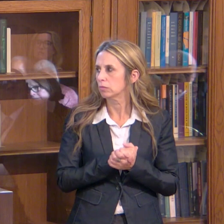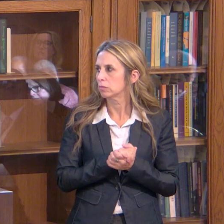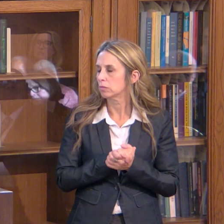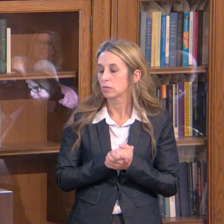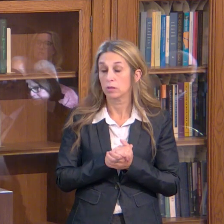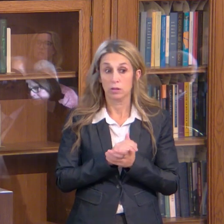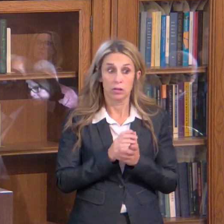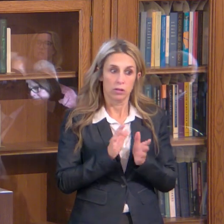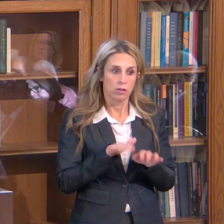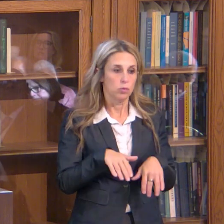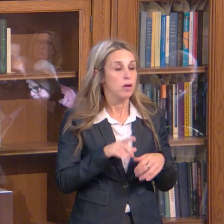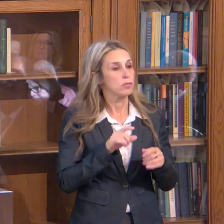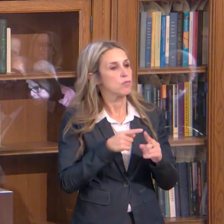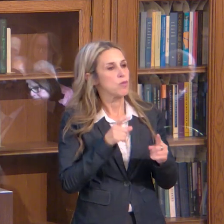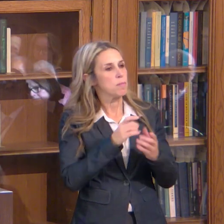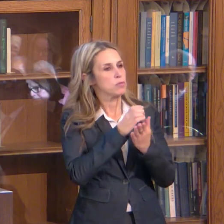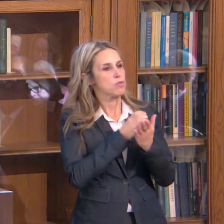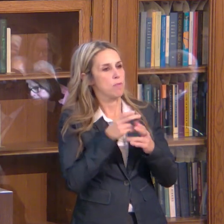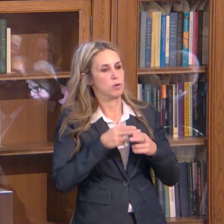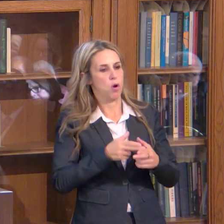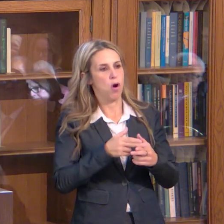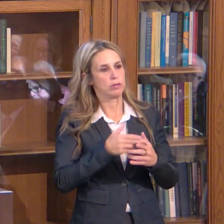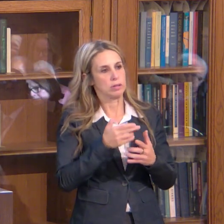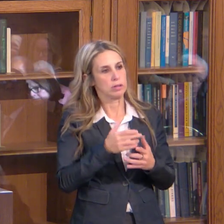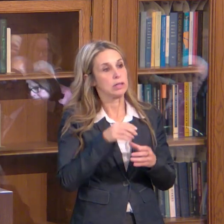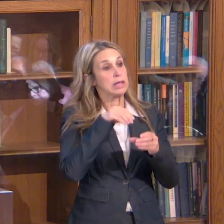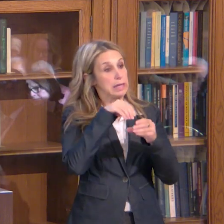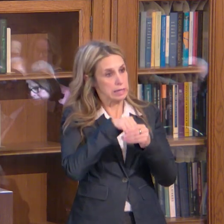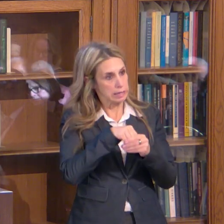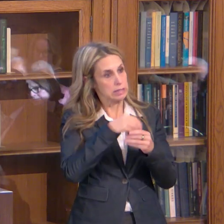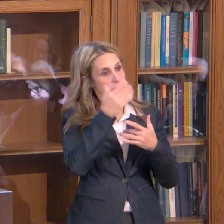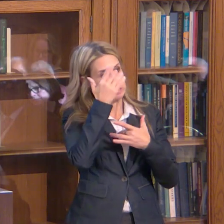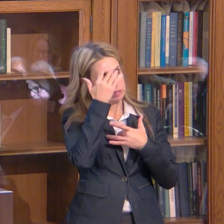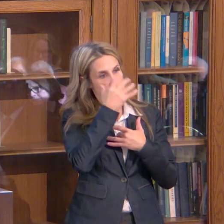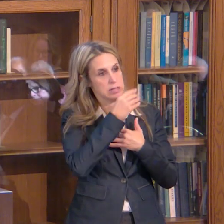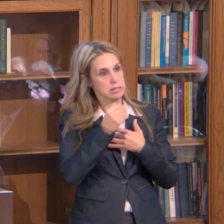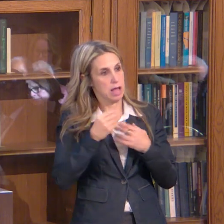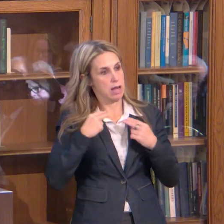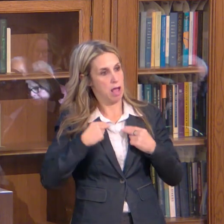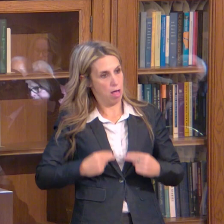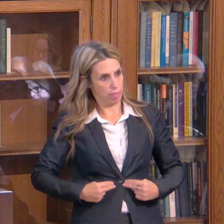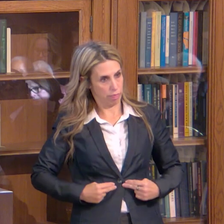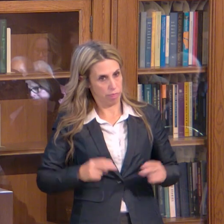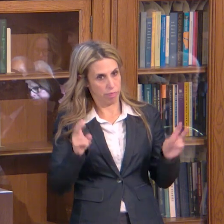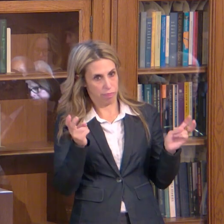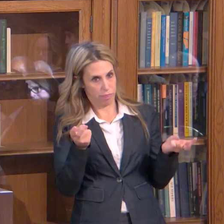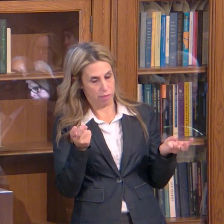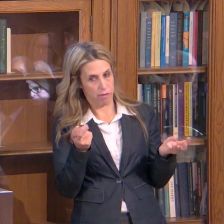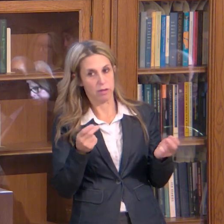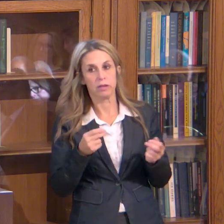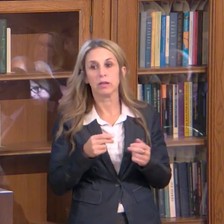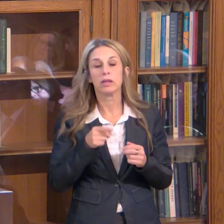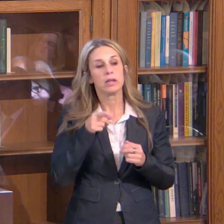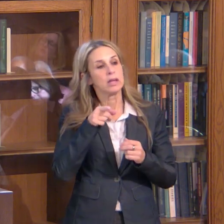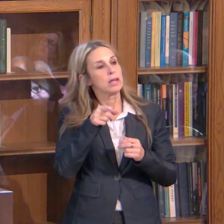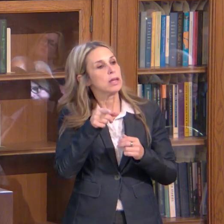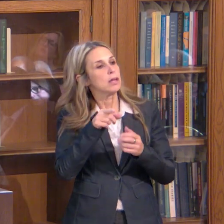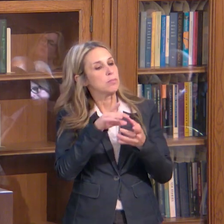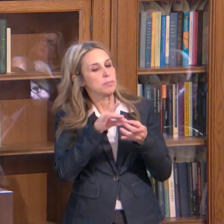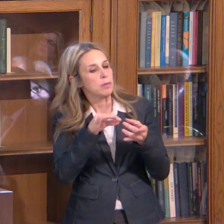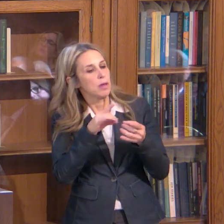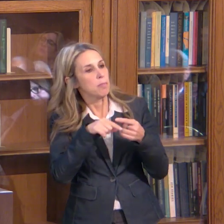sickness and help is from that chapter and and he's writing about his time uh at